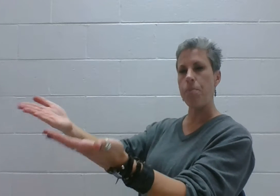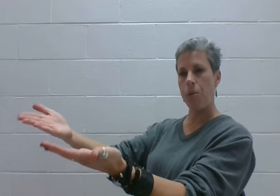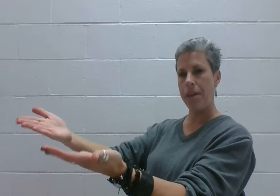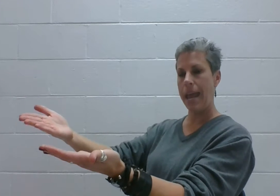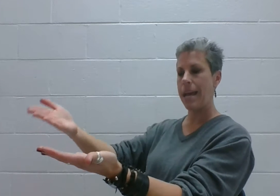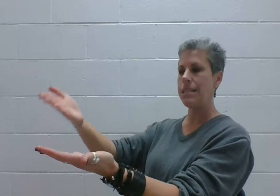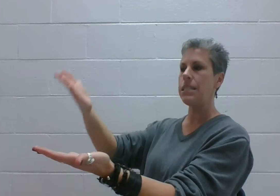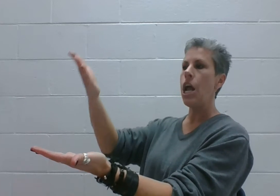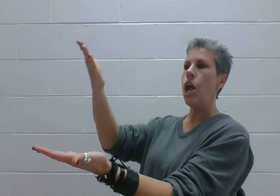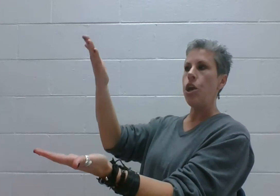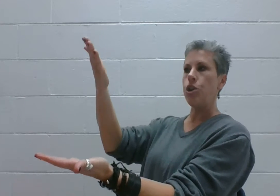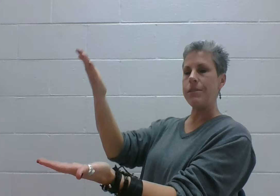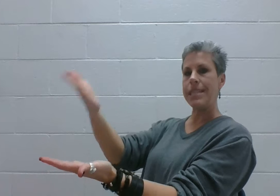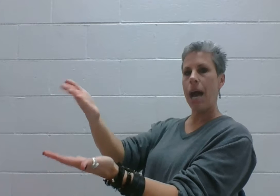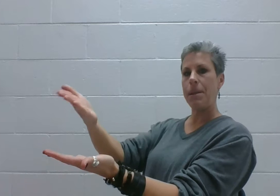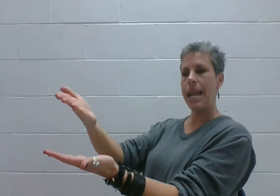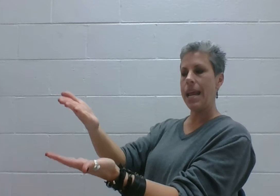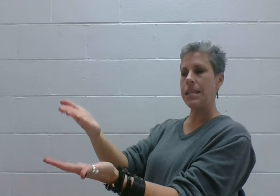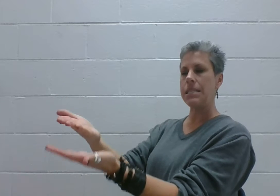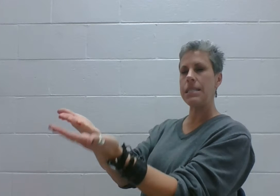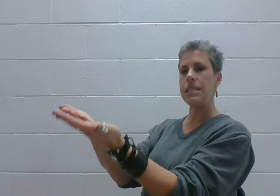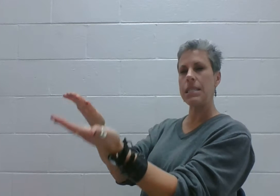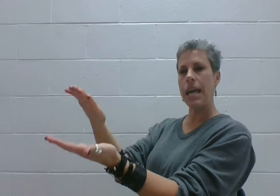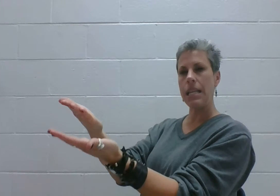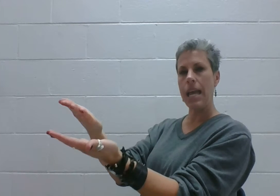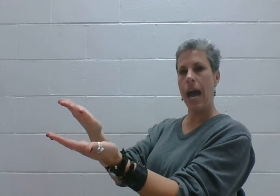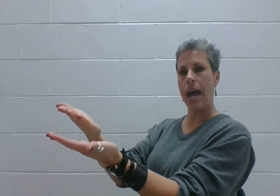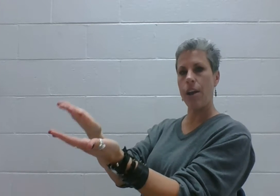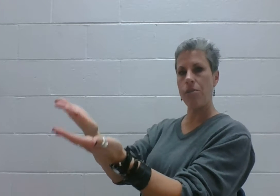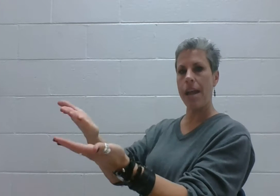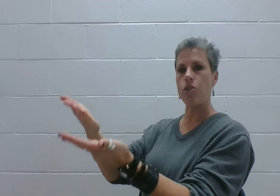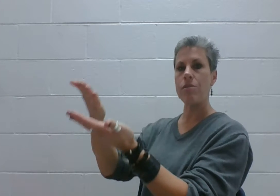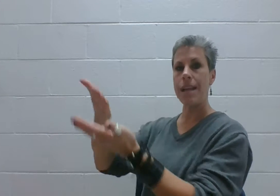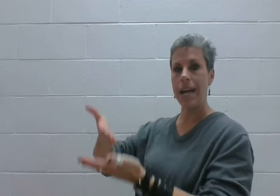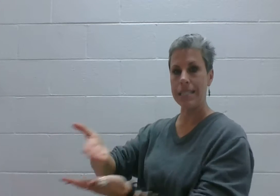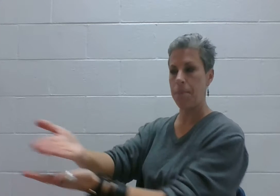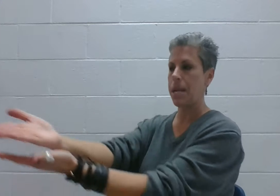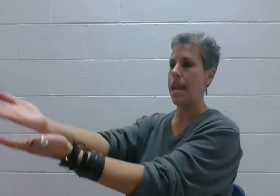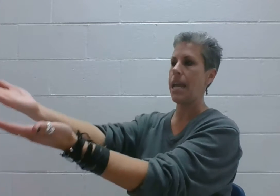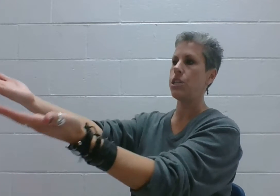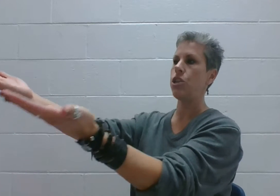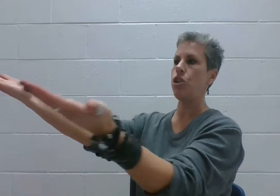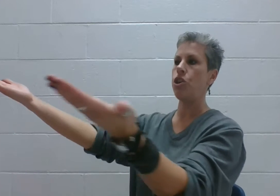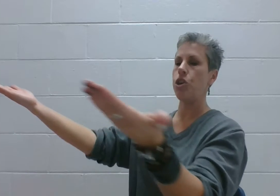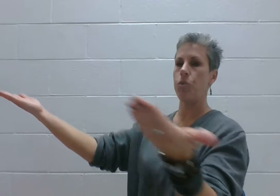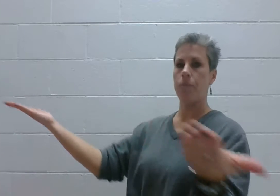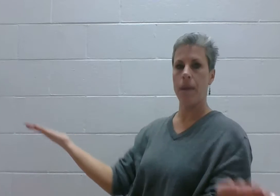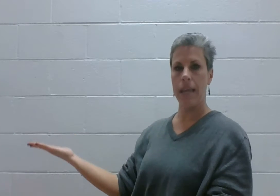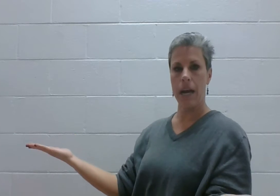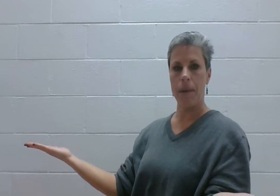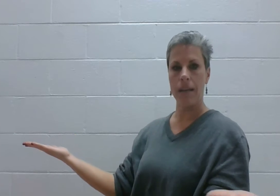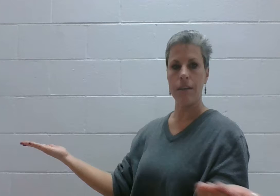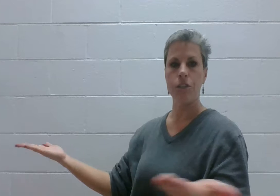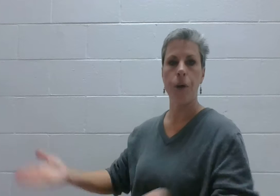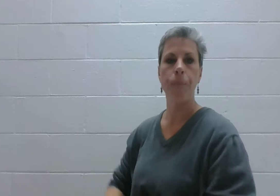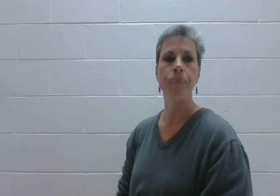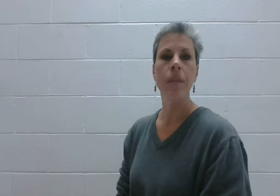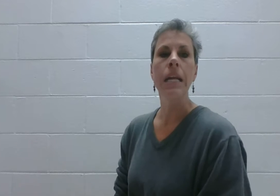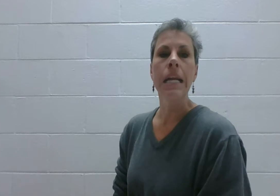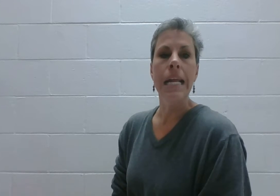both hands, your dominant hand is slightly higher than your non-dominant hand, you, and they come out like so. The